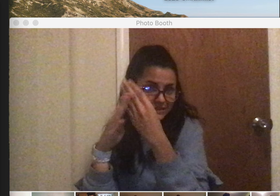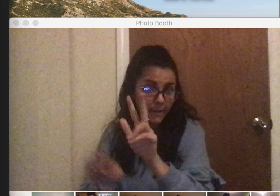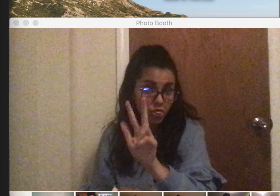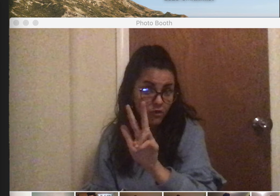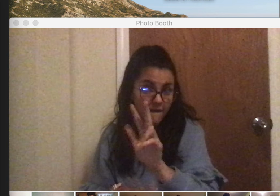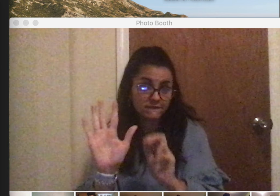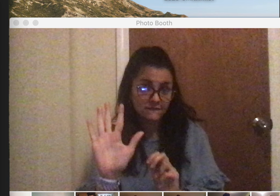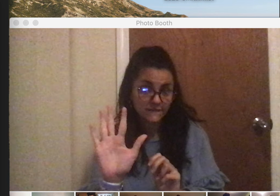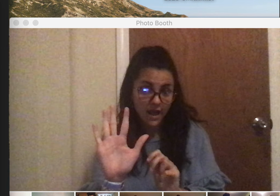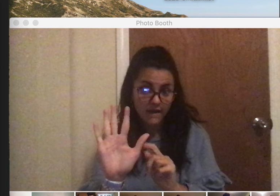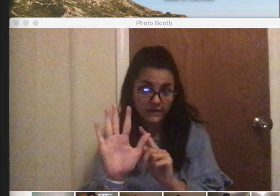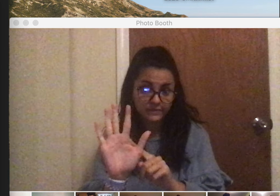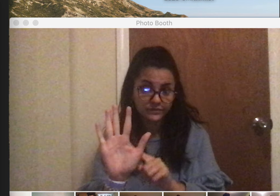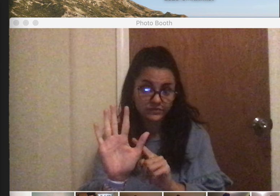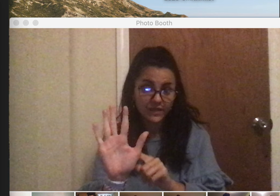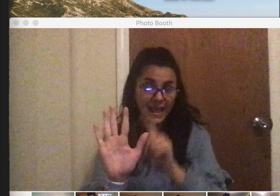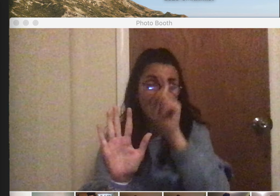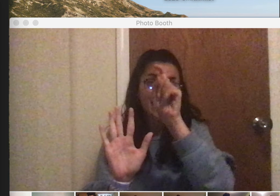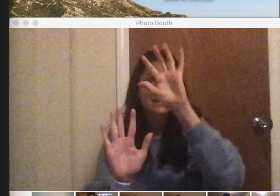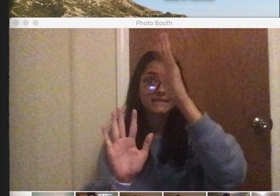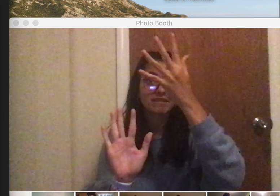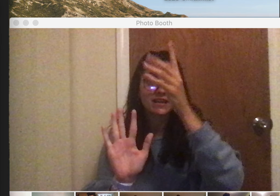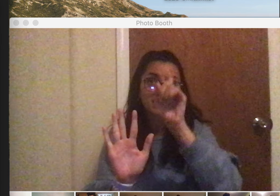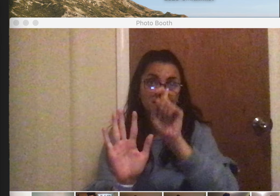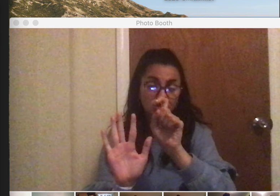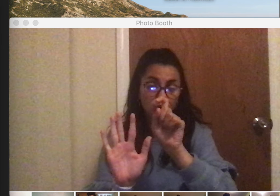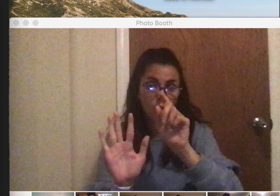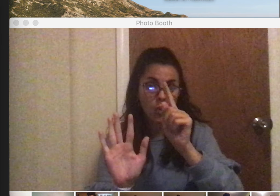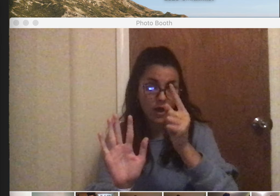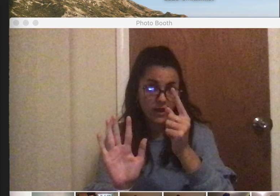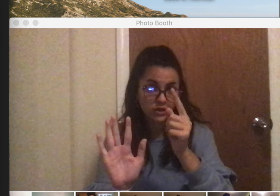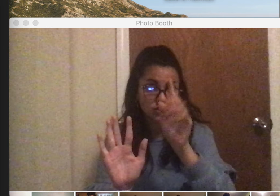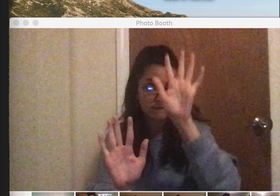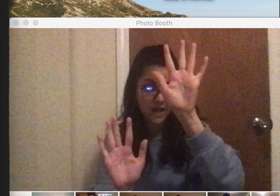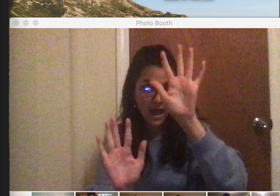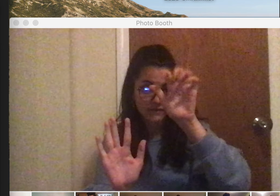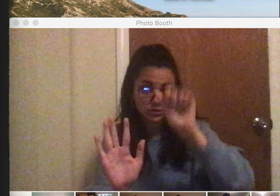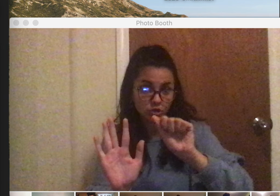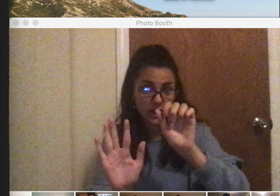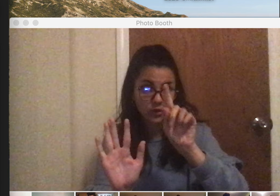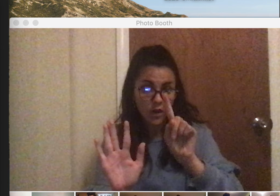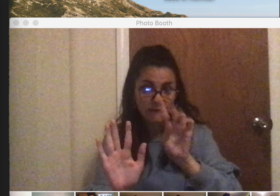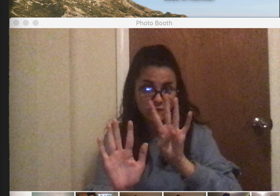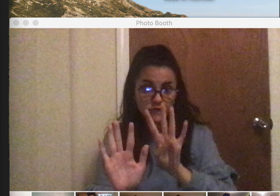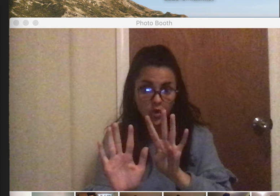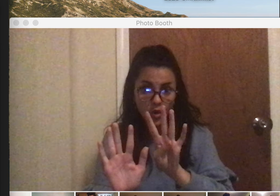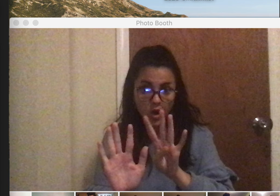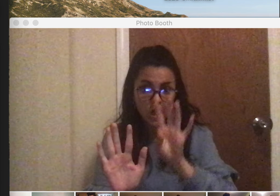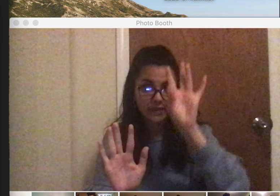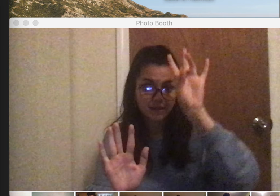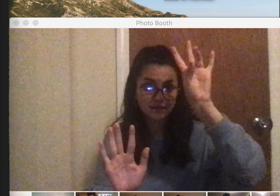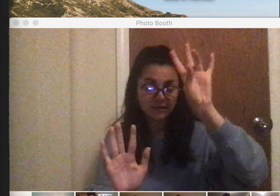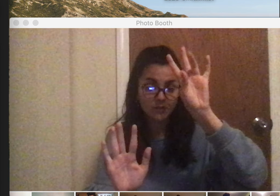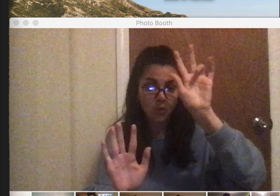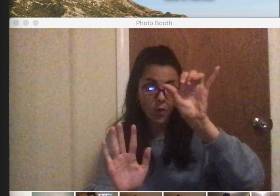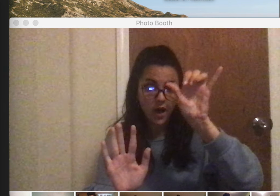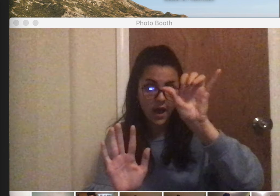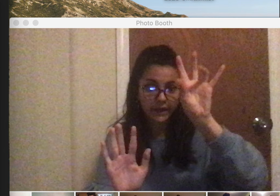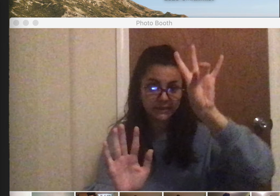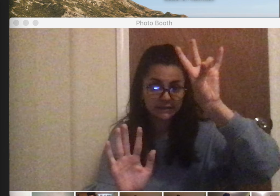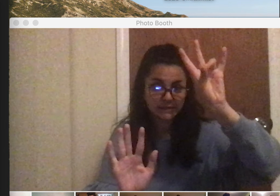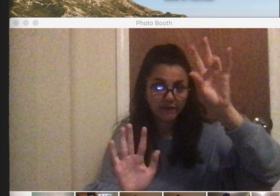we have 7 minus 2 is going to give us 5, and 2 minus 1 is going to give us 1, or just z. Put the